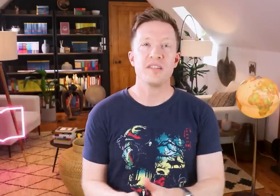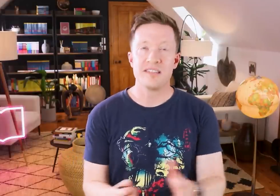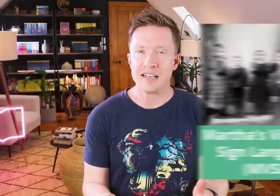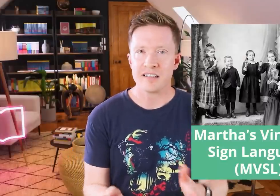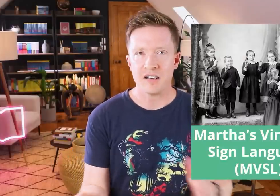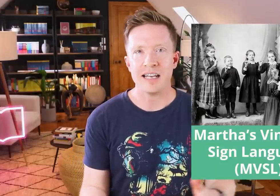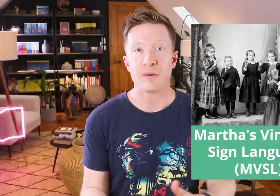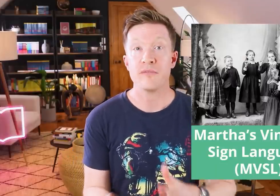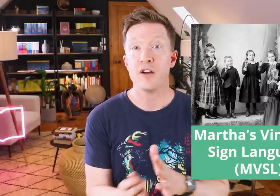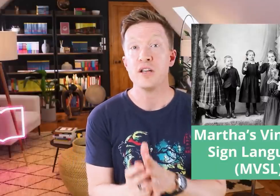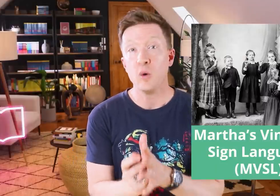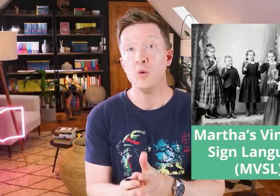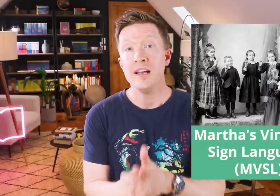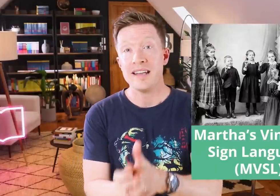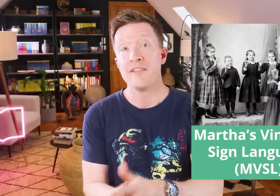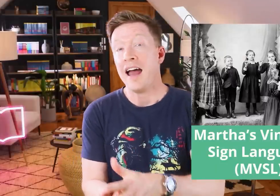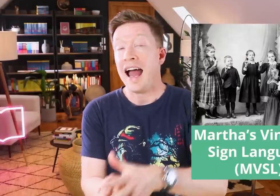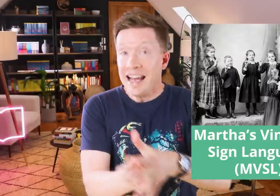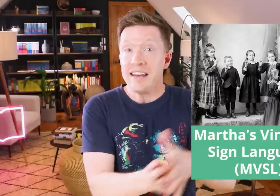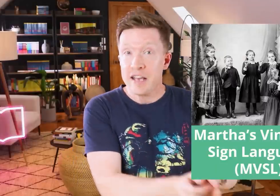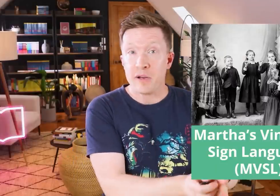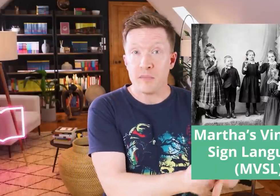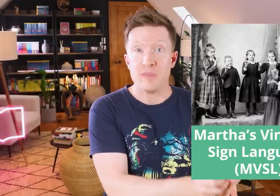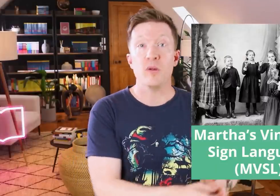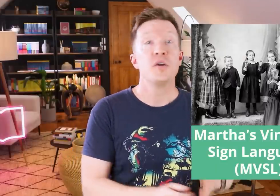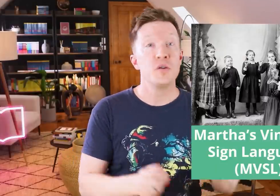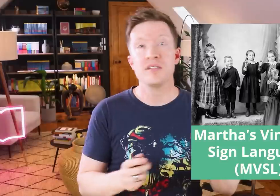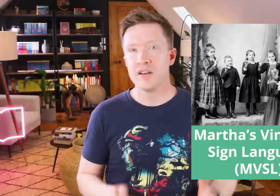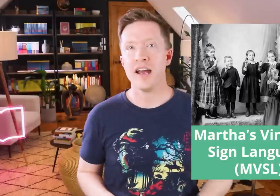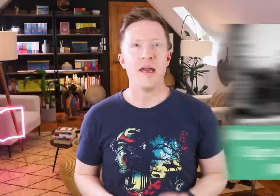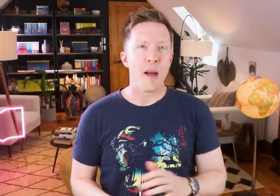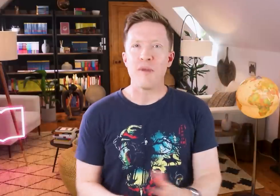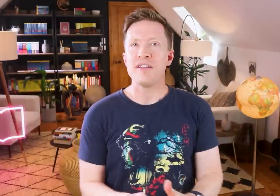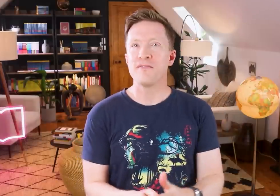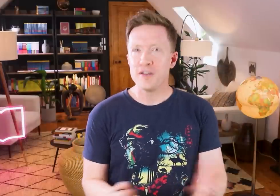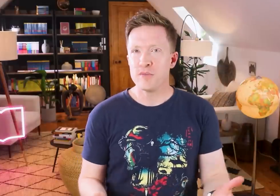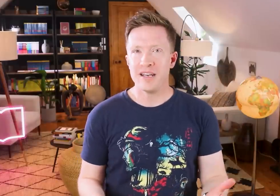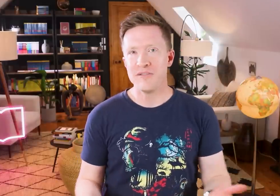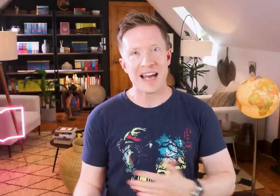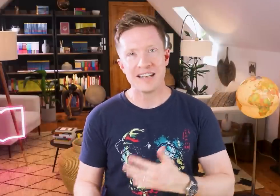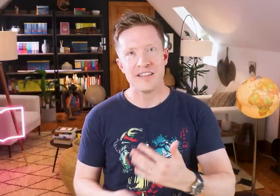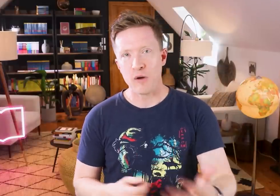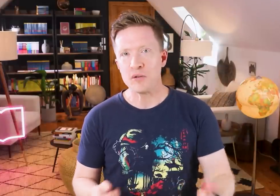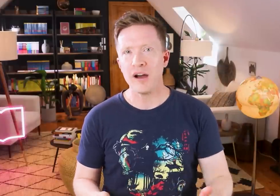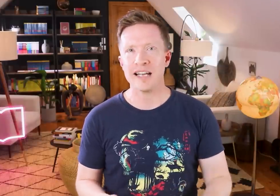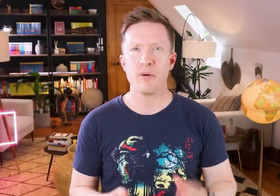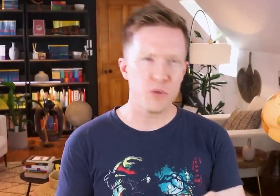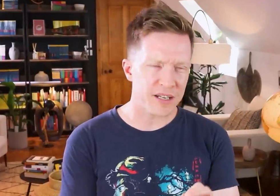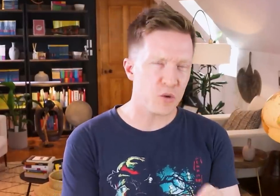distinct sign language, and virtually all deaf and hearing people could sign. Apparently, fishermen even had their own dialect. But we're not going to talk